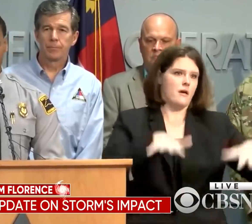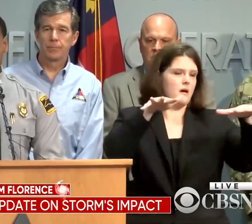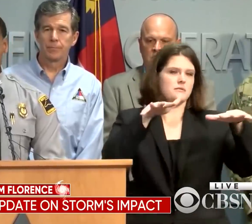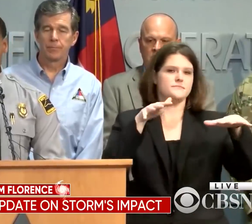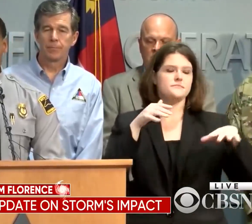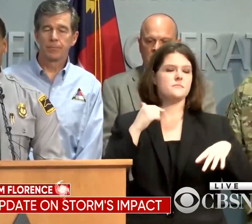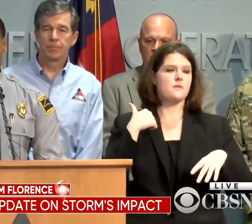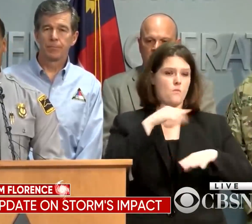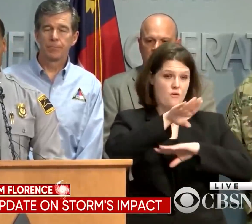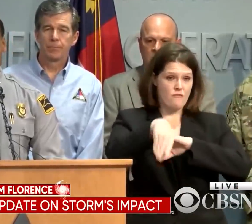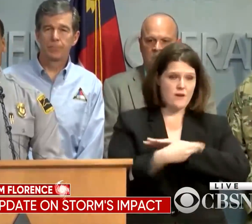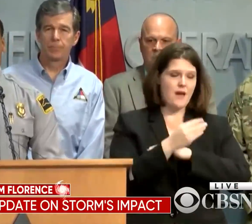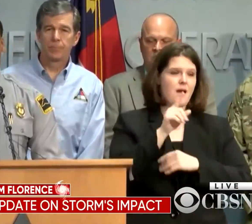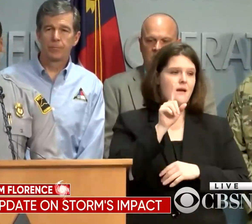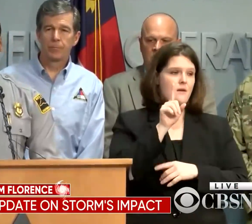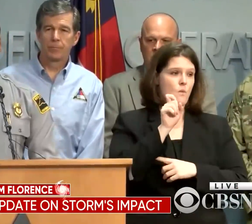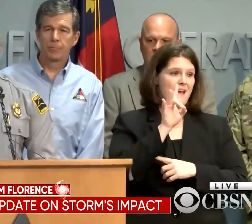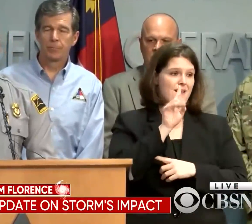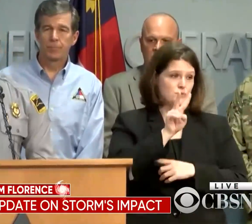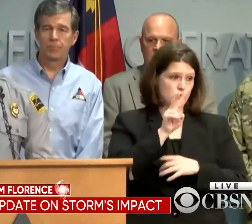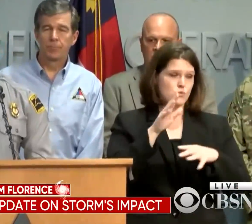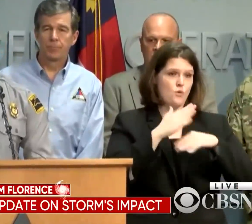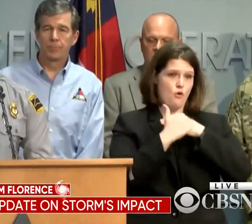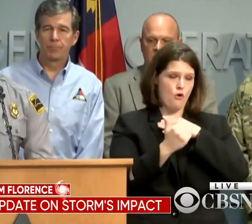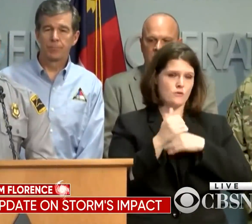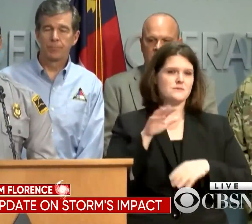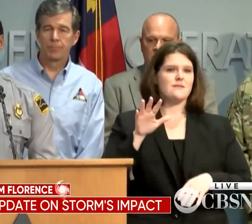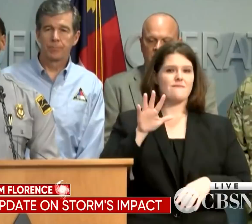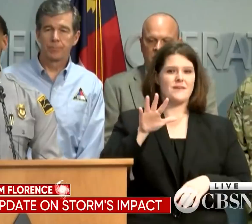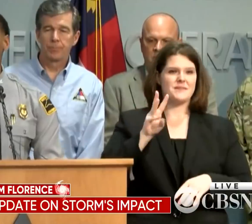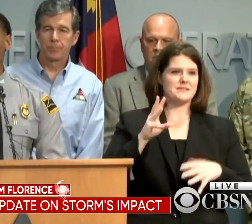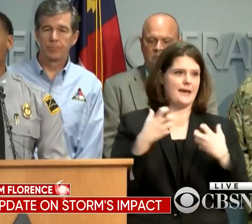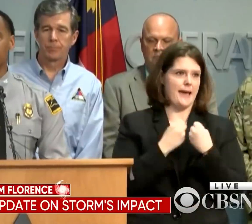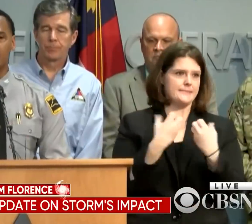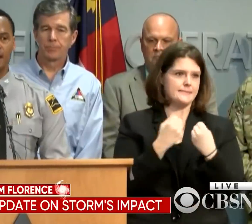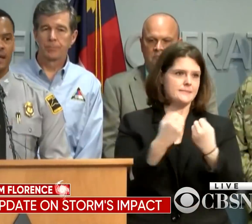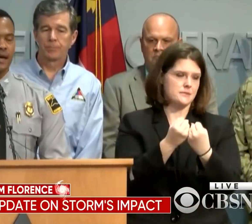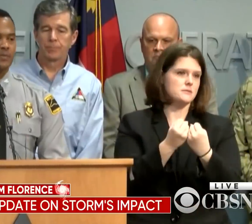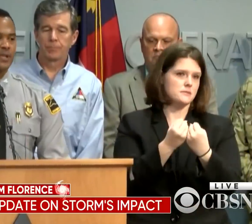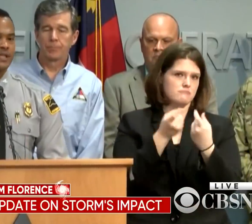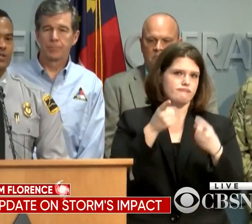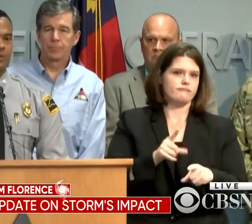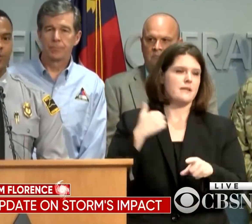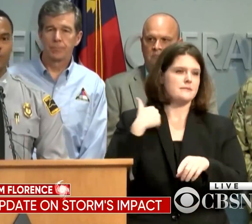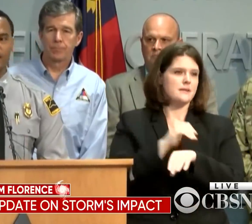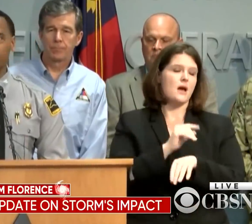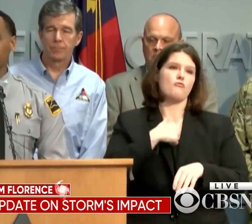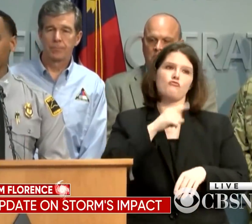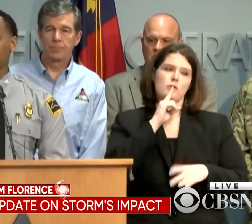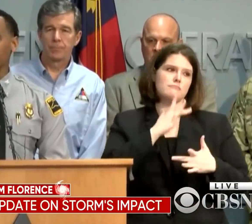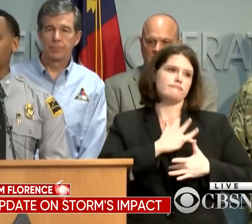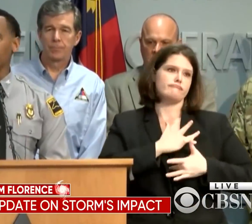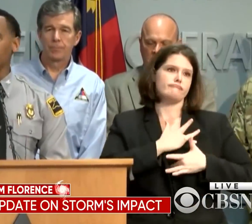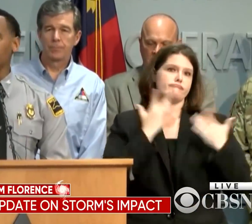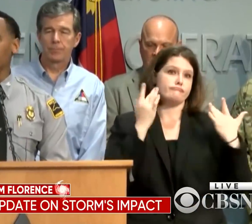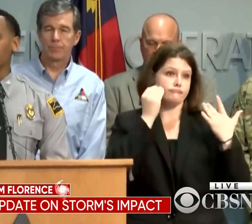82 calls for service and 56 collisions within the affected portions of our state. I'm pleased to report of those calls